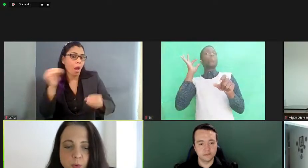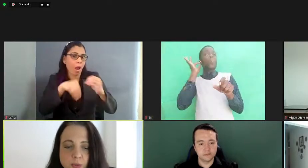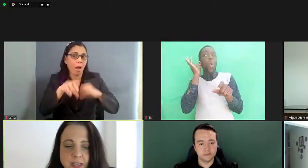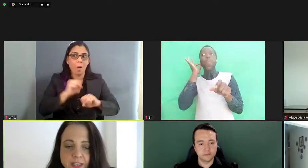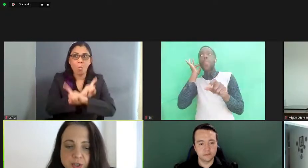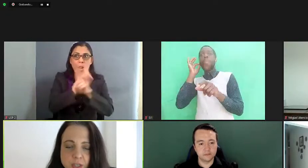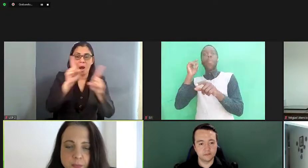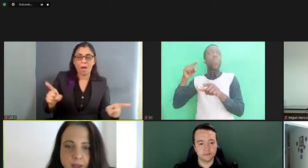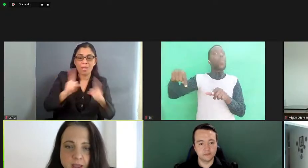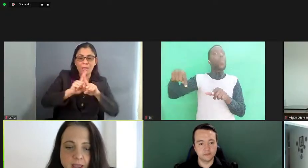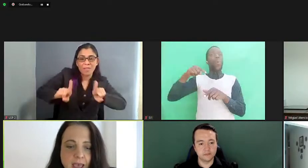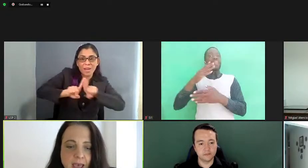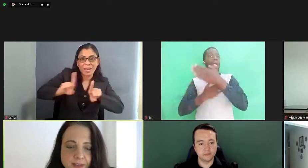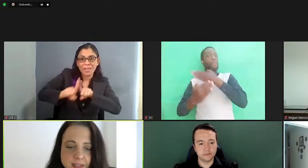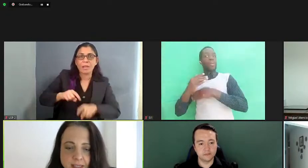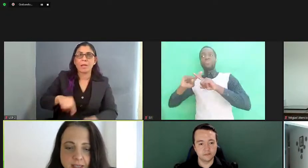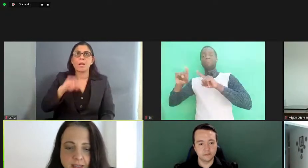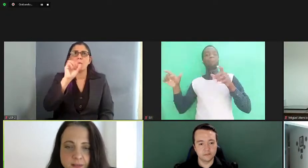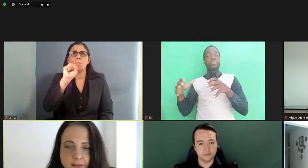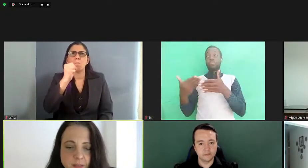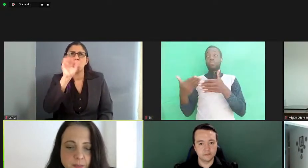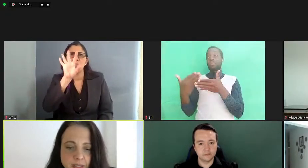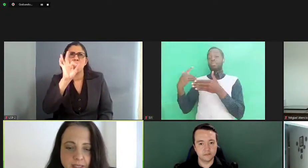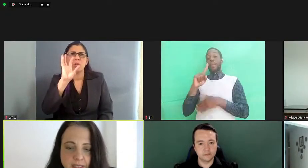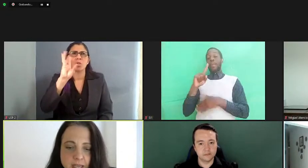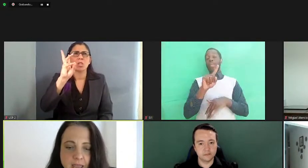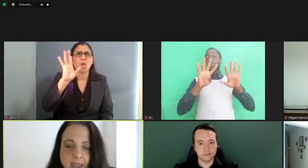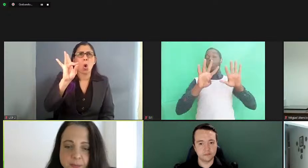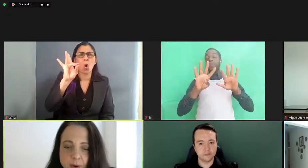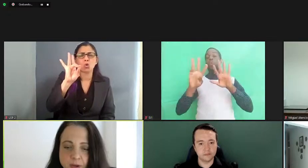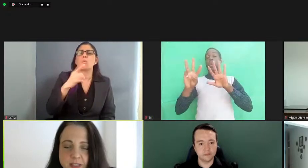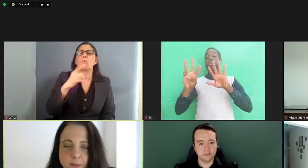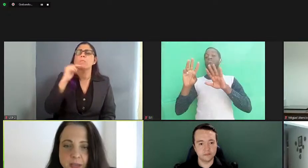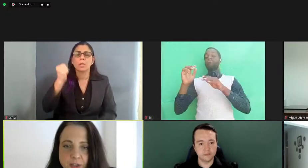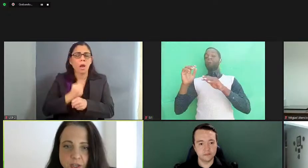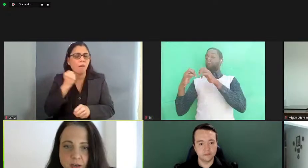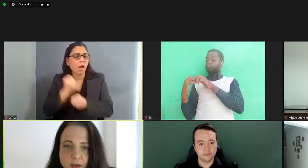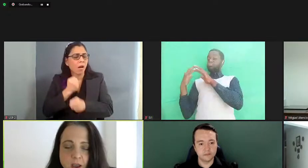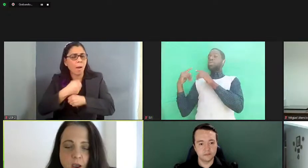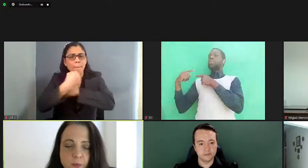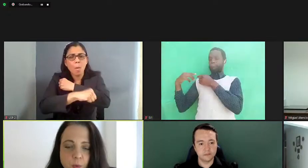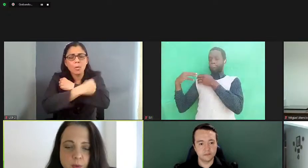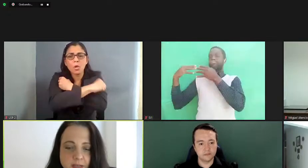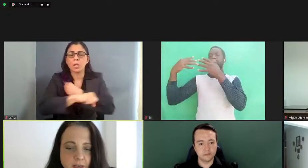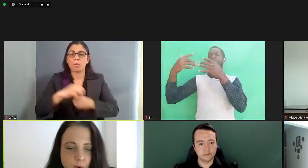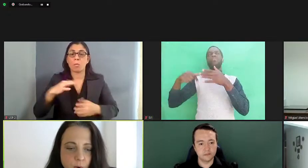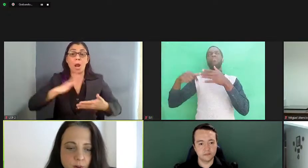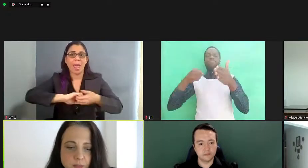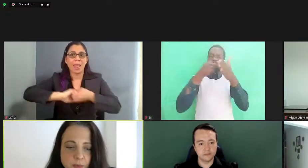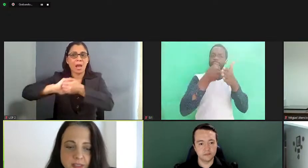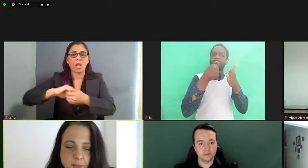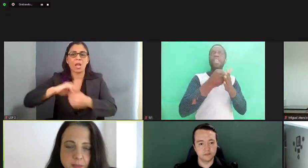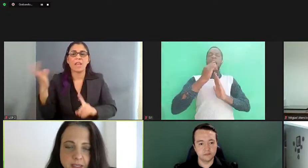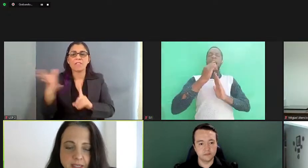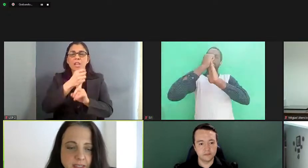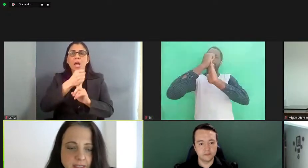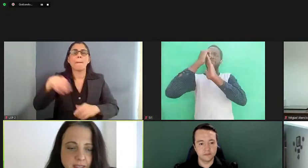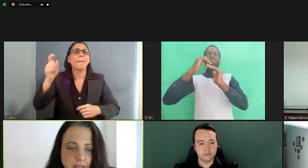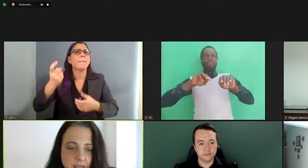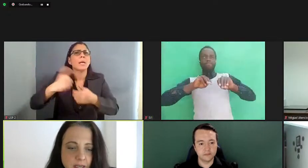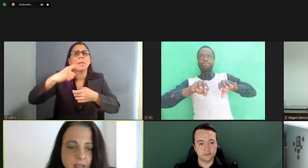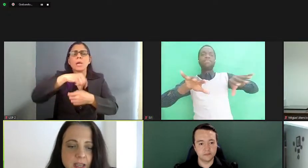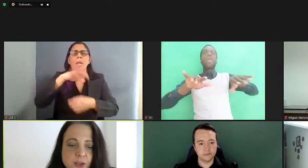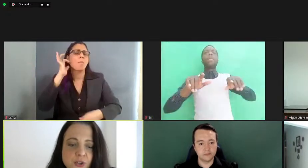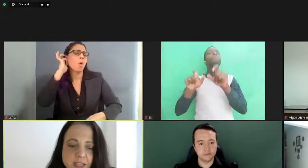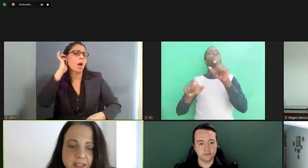promote leadership advocacy visibility and participation of women and girls with disabilities